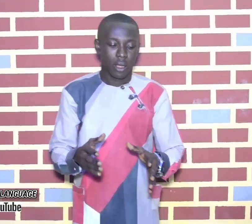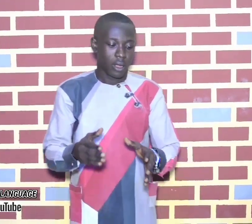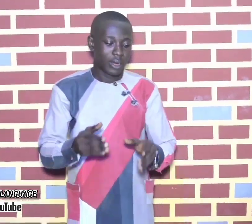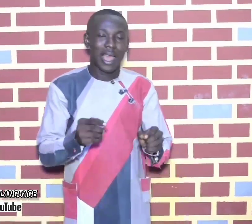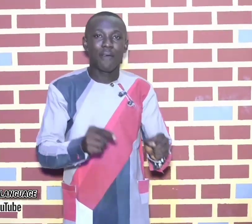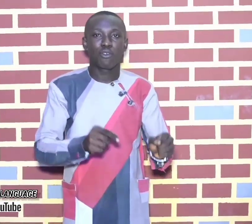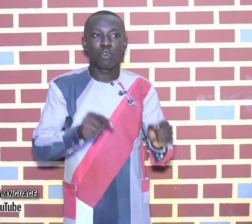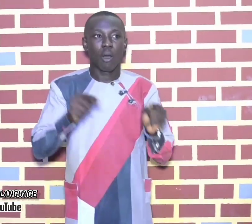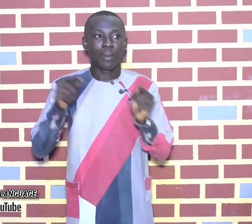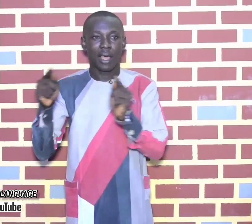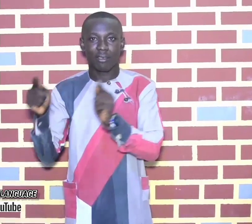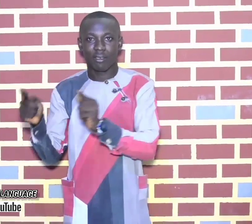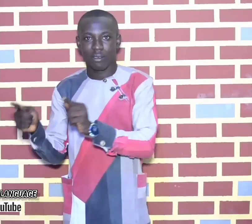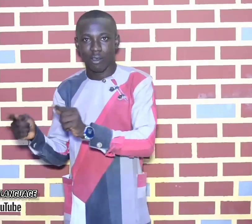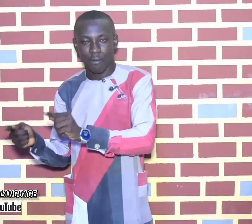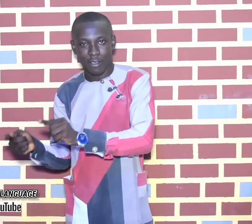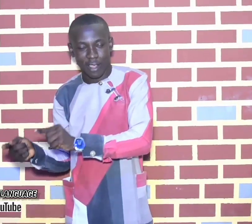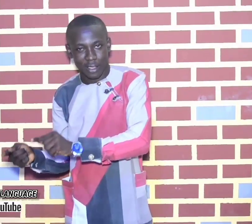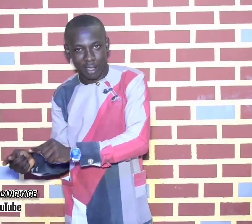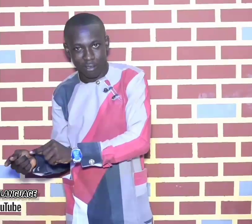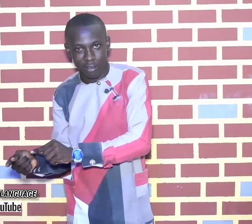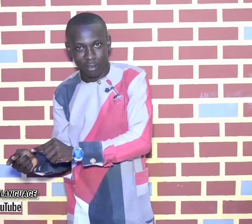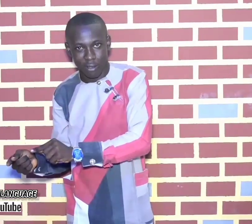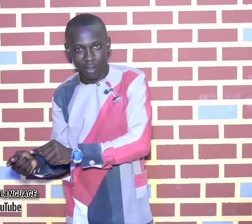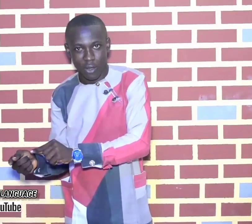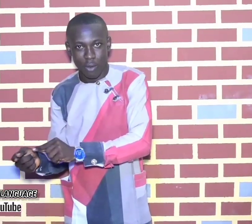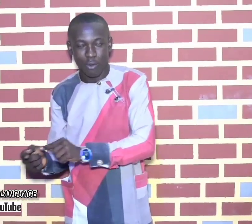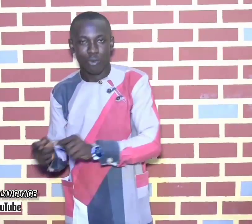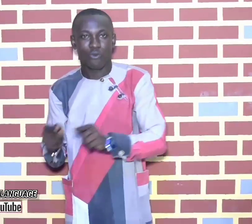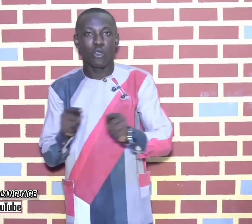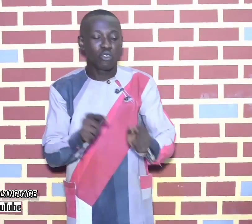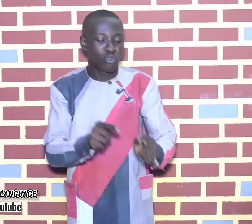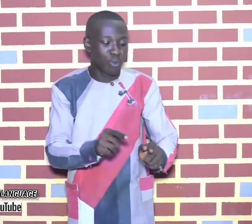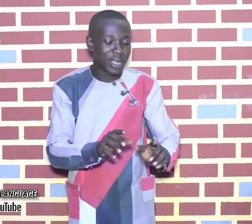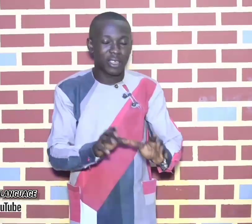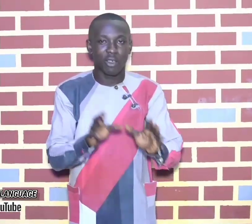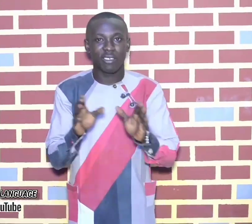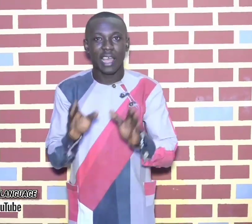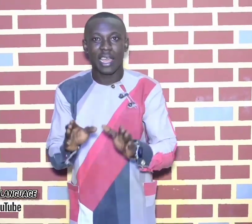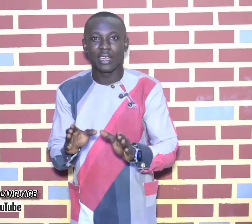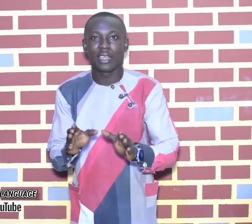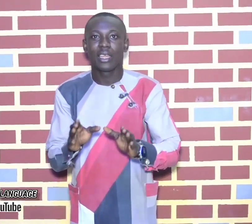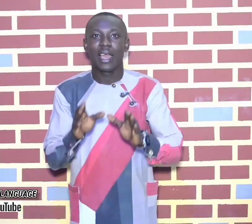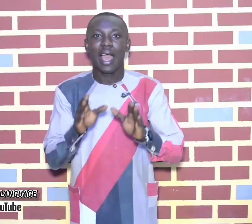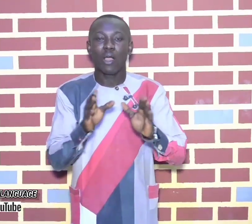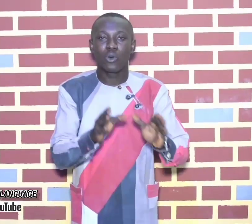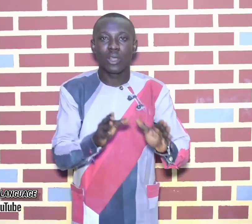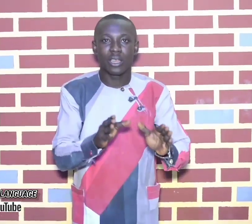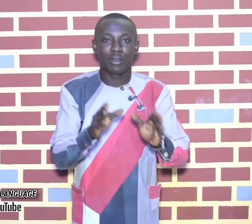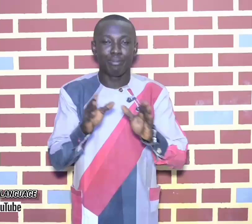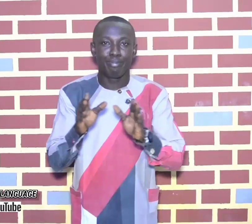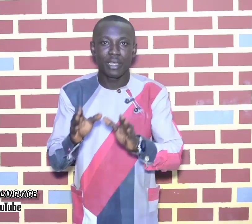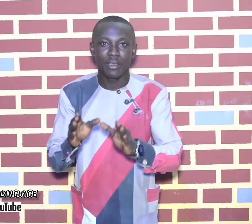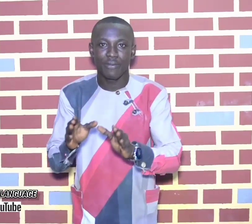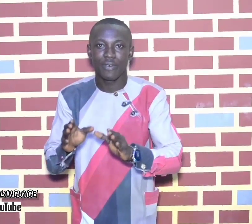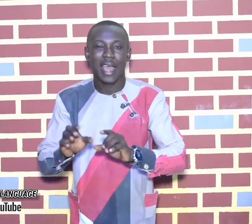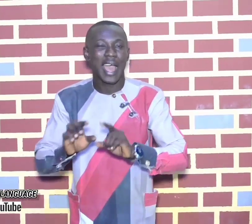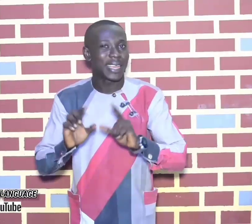They have to come last of the sentence for you to make your sign accurate, brief, and